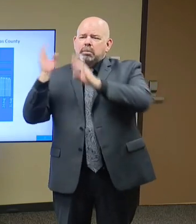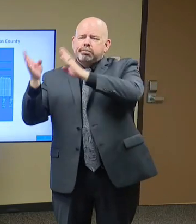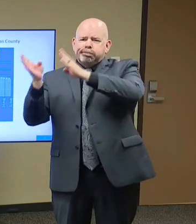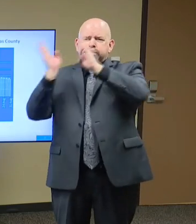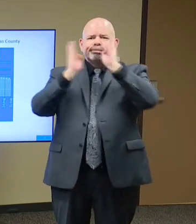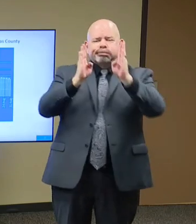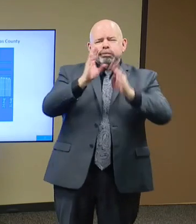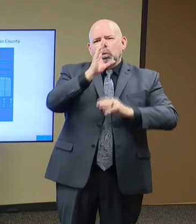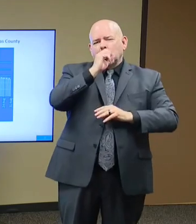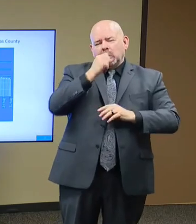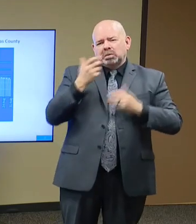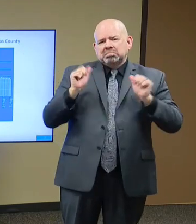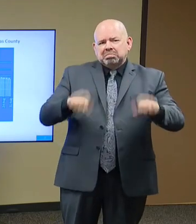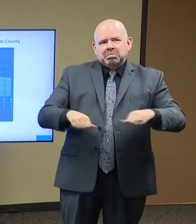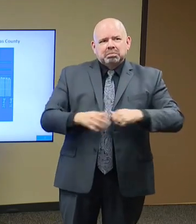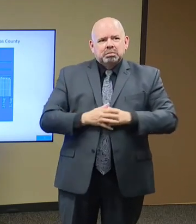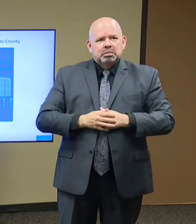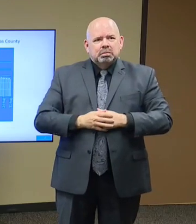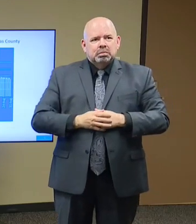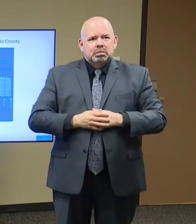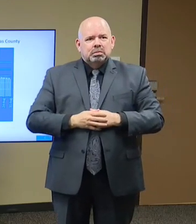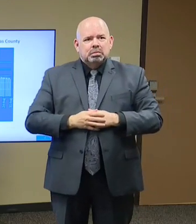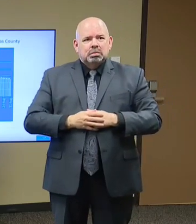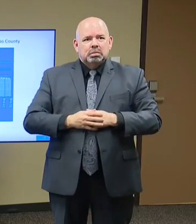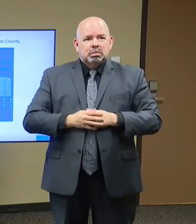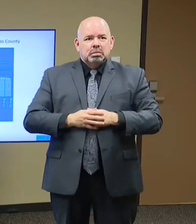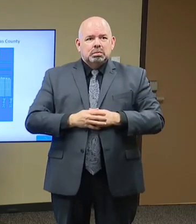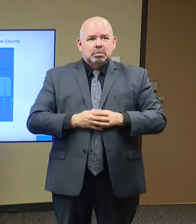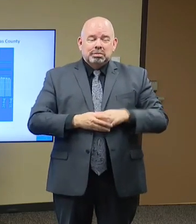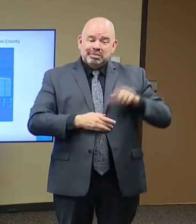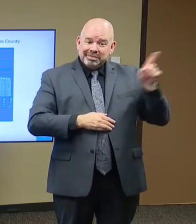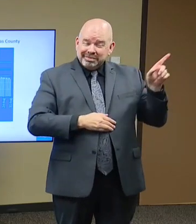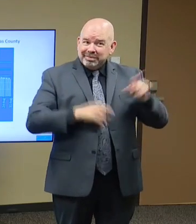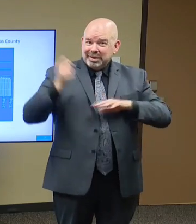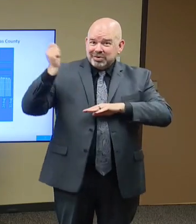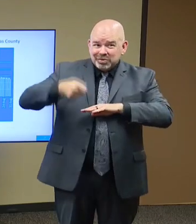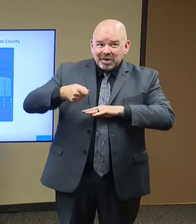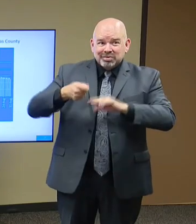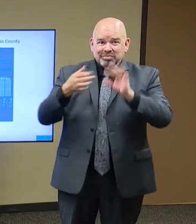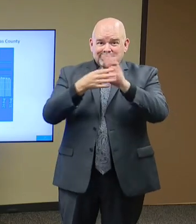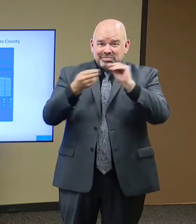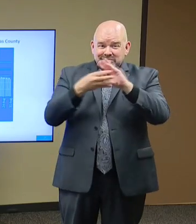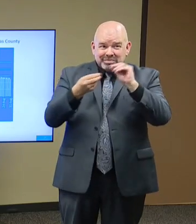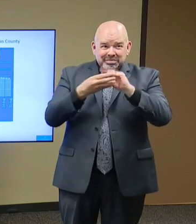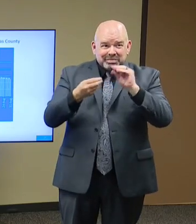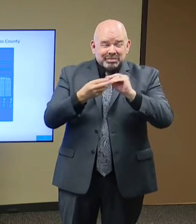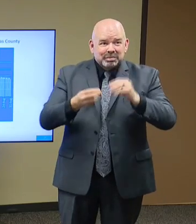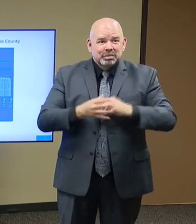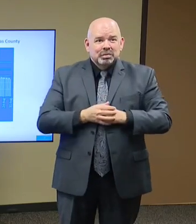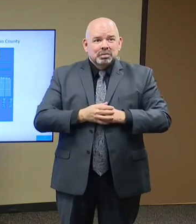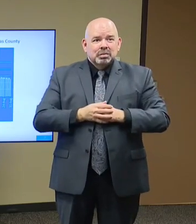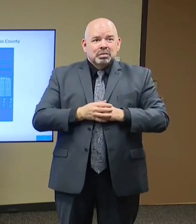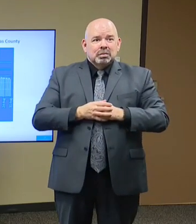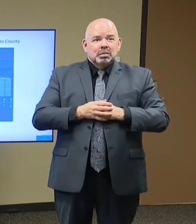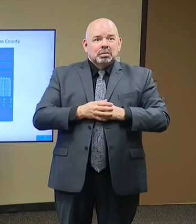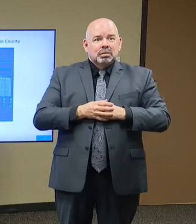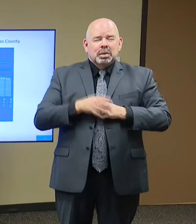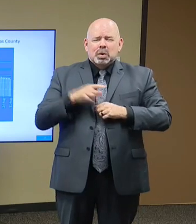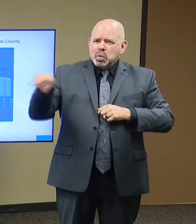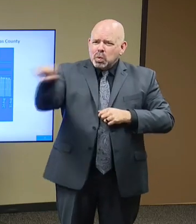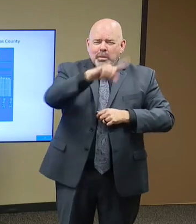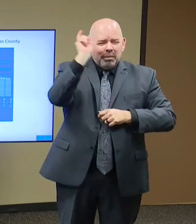to really emphasize again what the judge was saying. This is precarious, and it truly requires everyone remaining